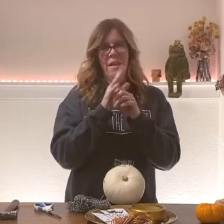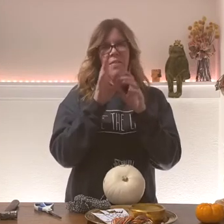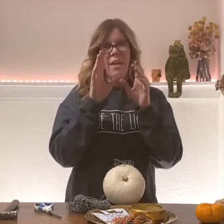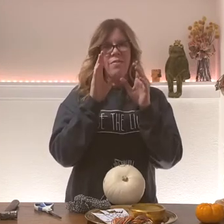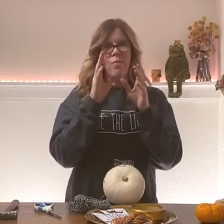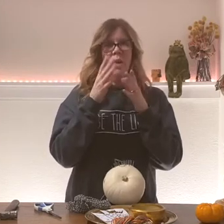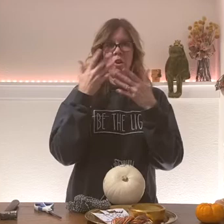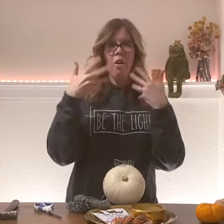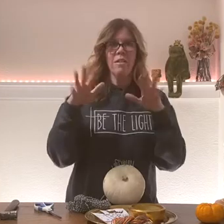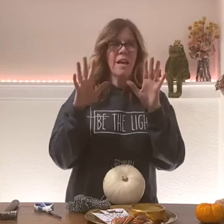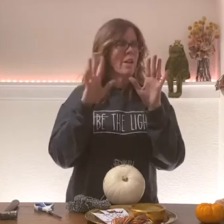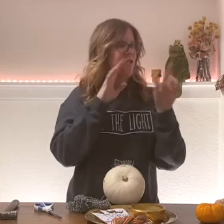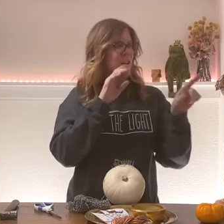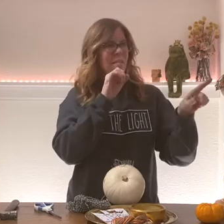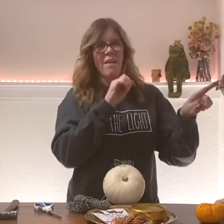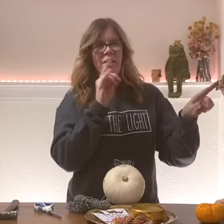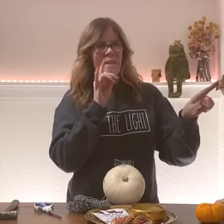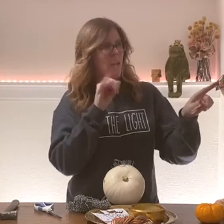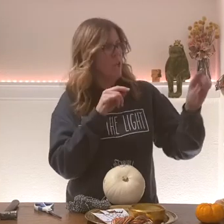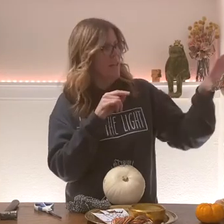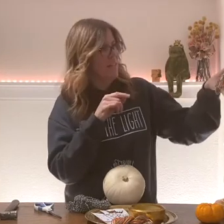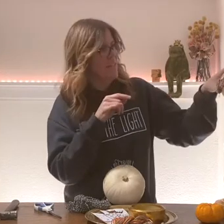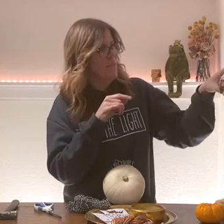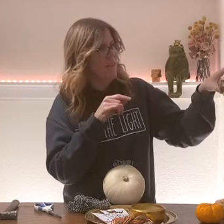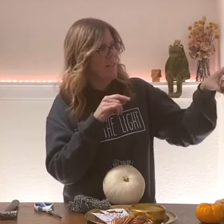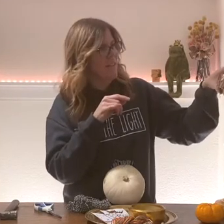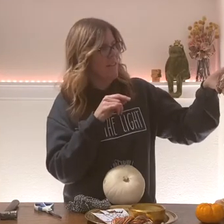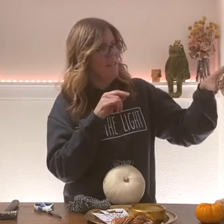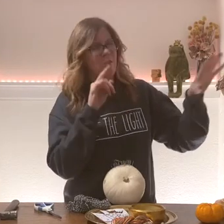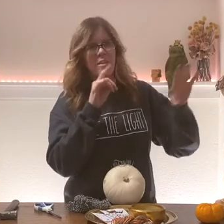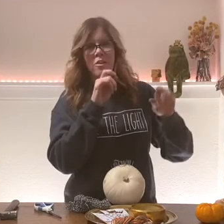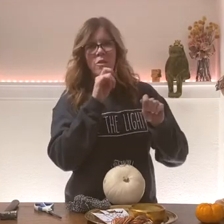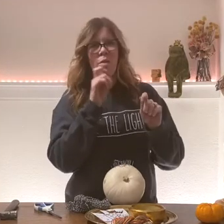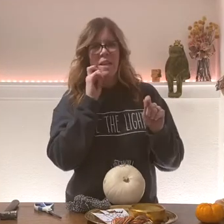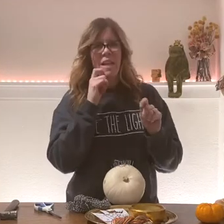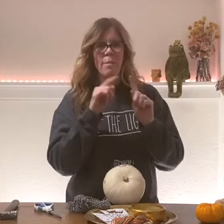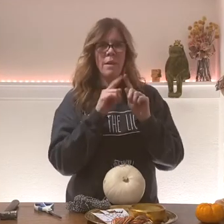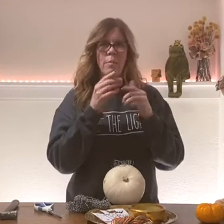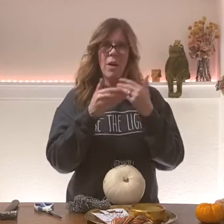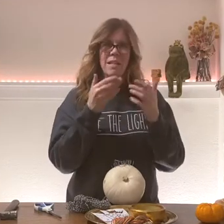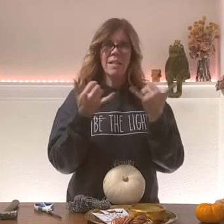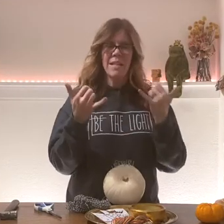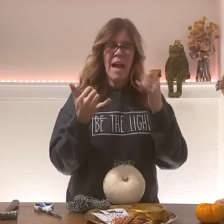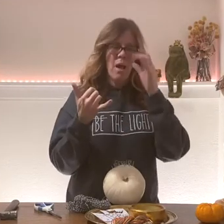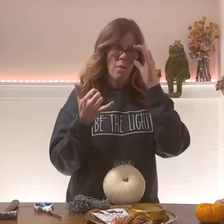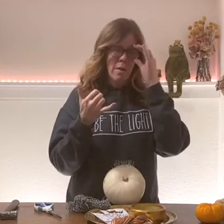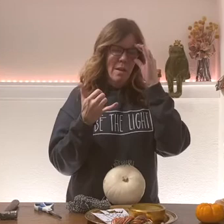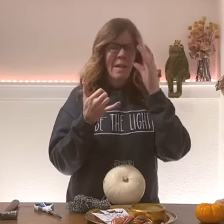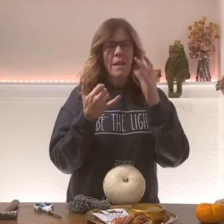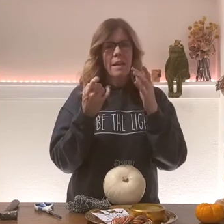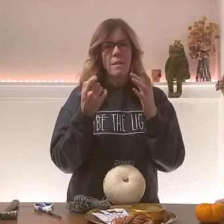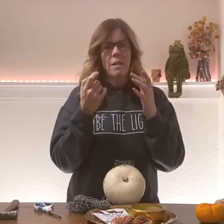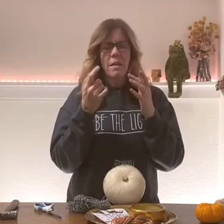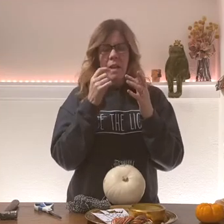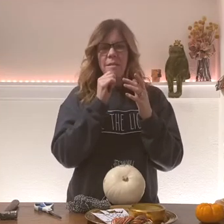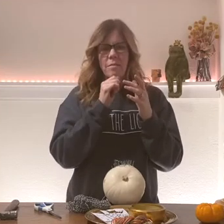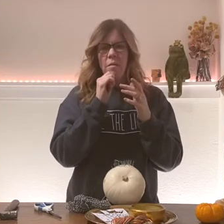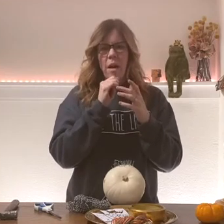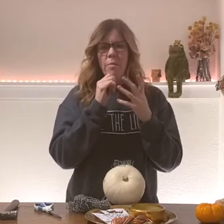that when you're all done, you're gonna love it. It's gonna look like this one. It's just gonna look really neat. But the process now it's a lot of